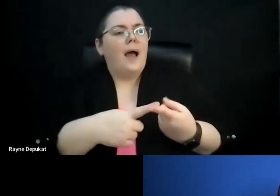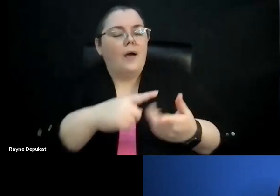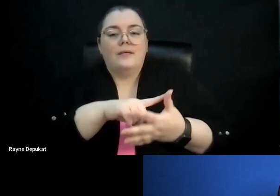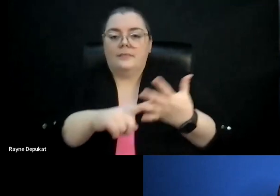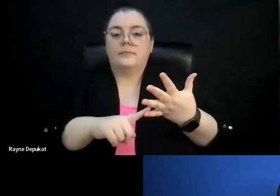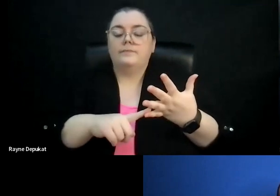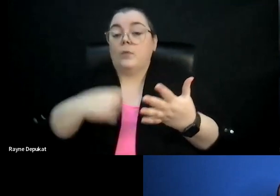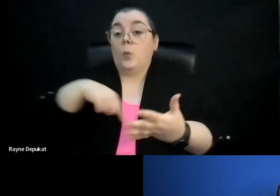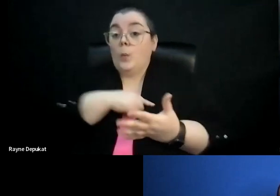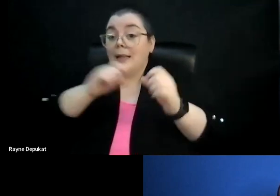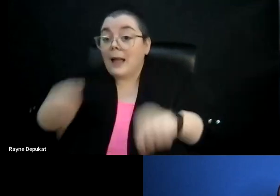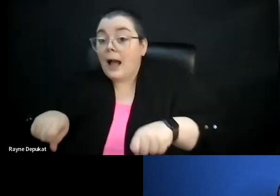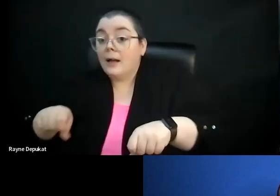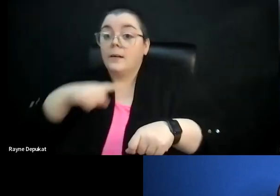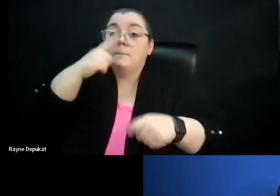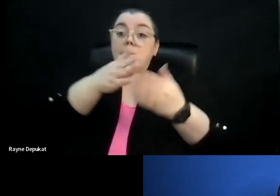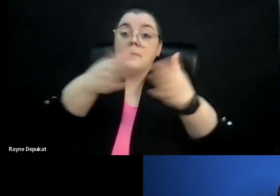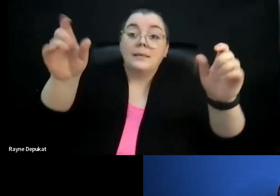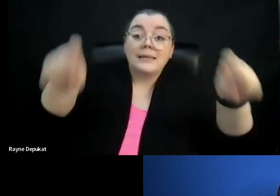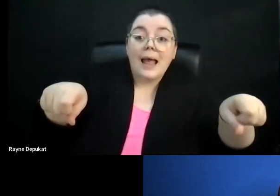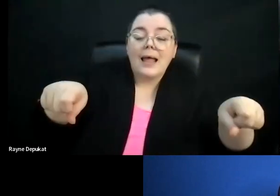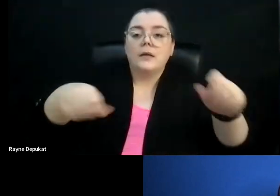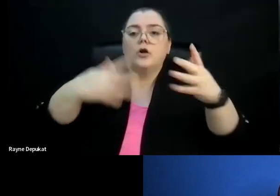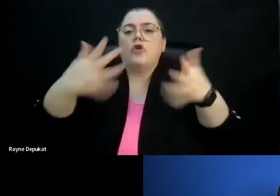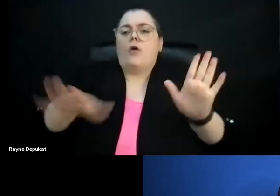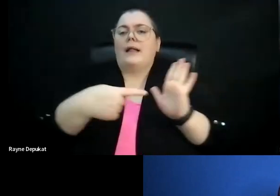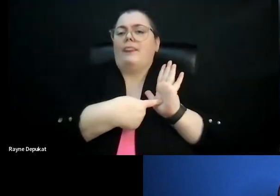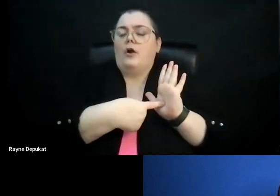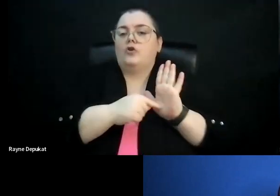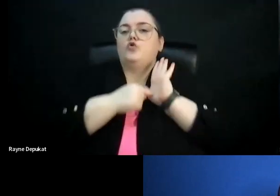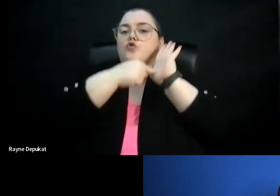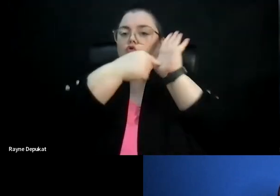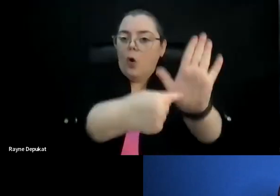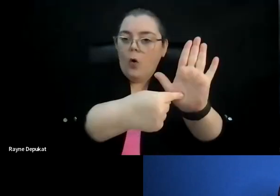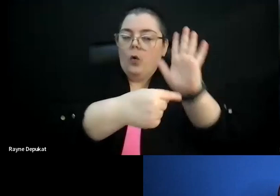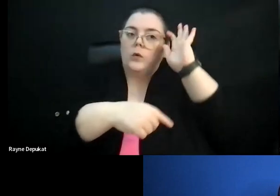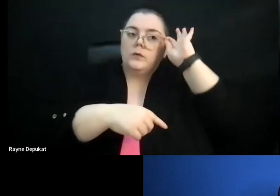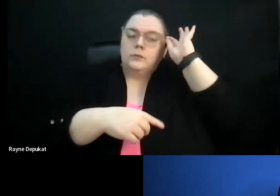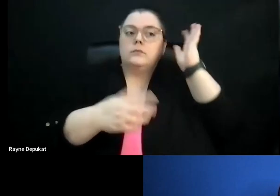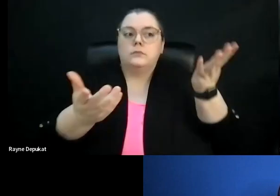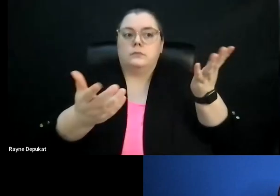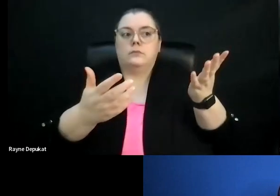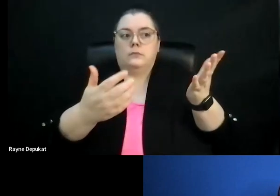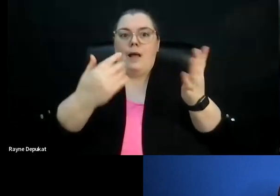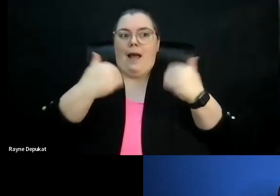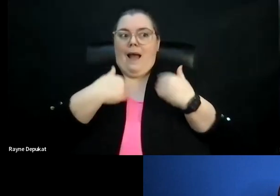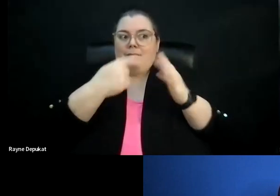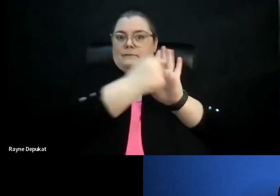about our recommendations? What about all of this work we've done, and what's the outcome? So this is something just